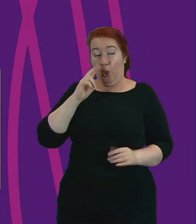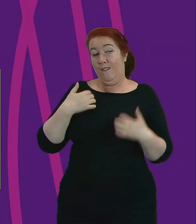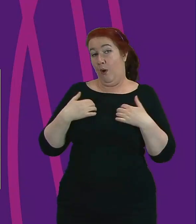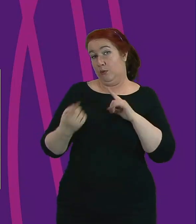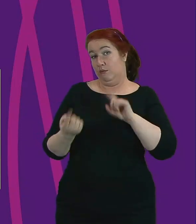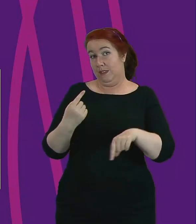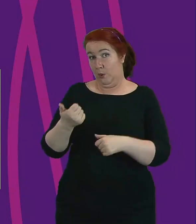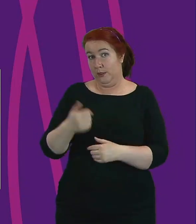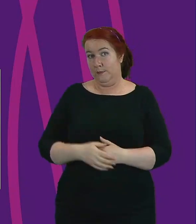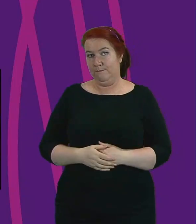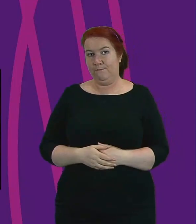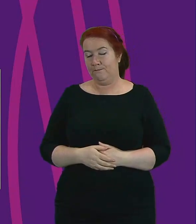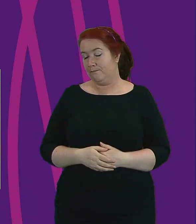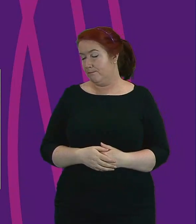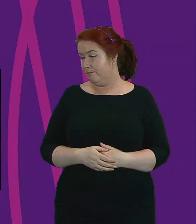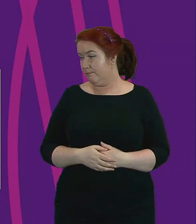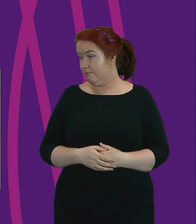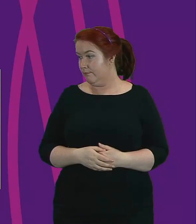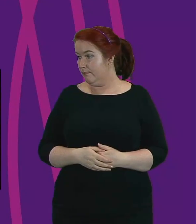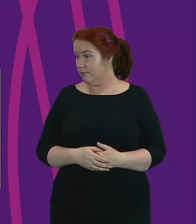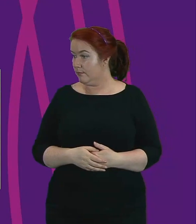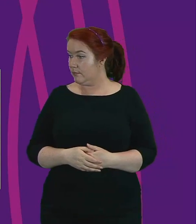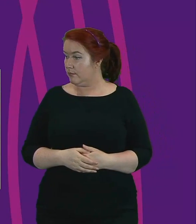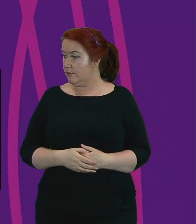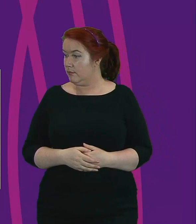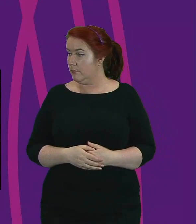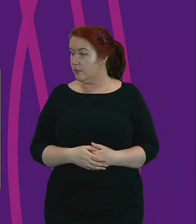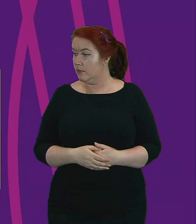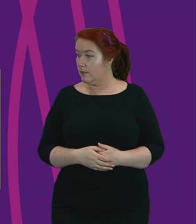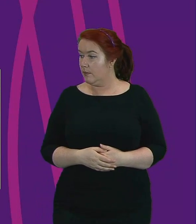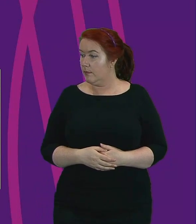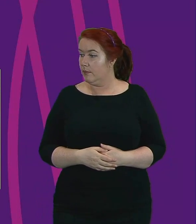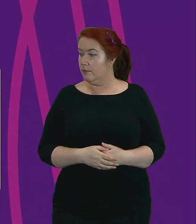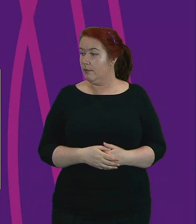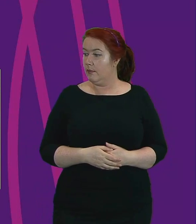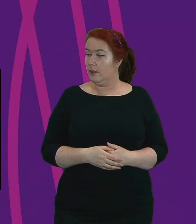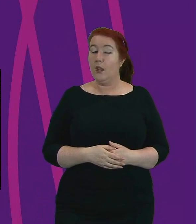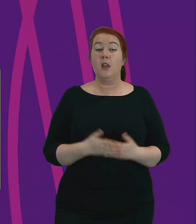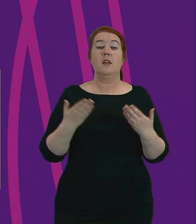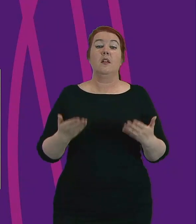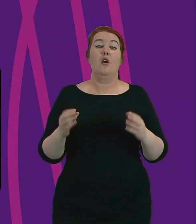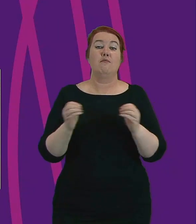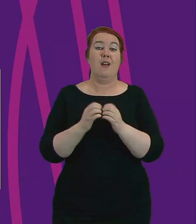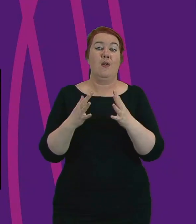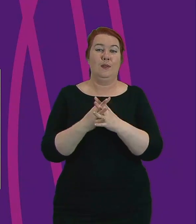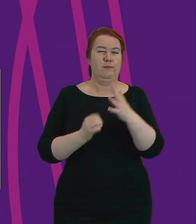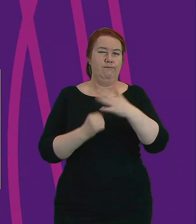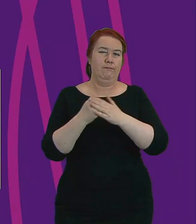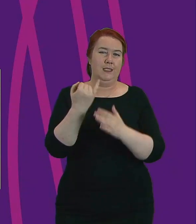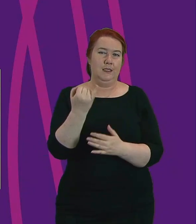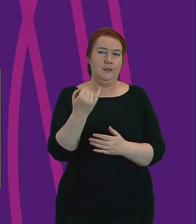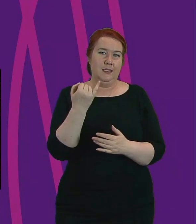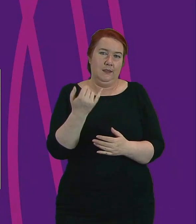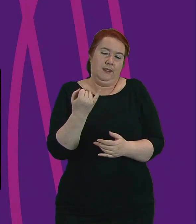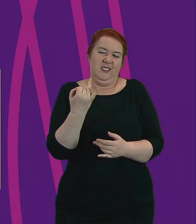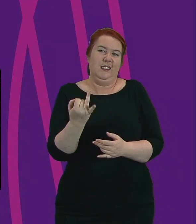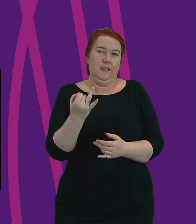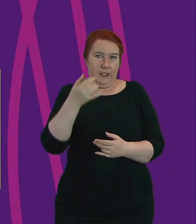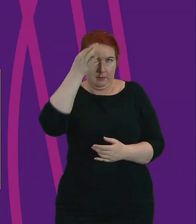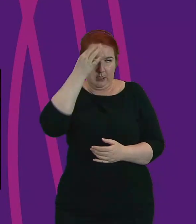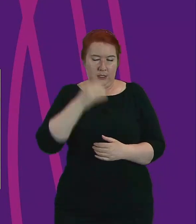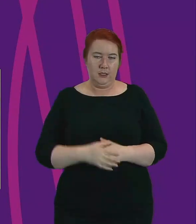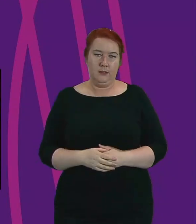Secretary's response. Thank you. And I call Brian Whittle for up to 7 minutes, please. Thank you, Deputy Presiding Officer. I think